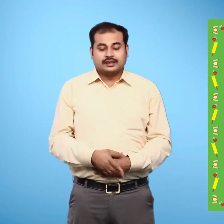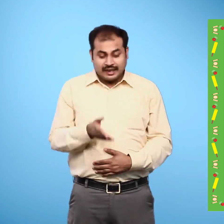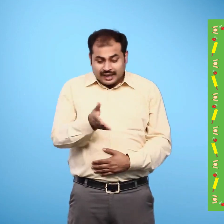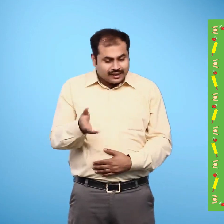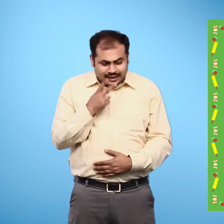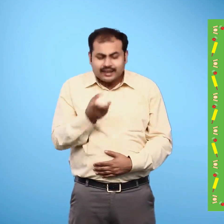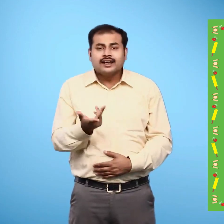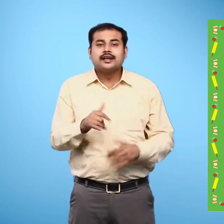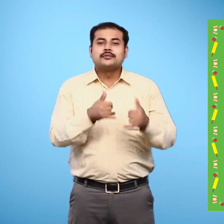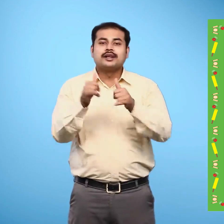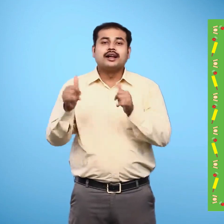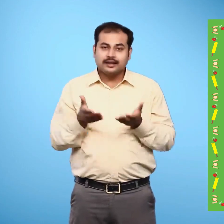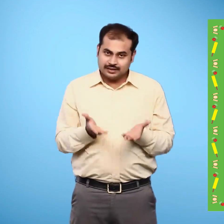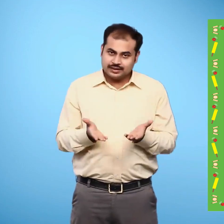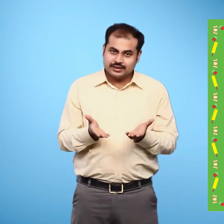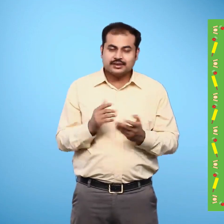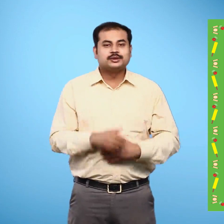They are playing this game,